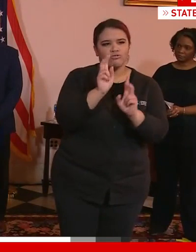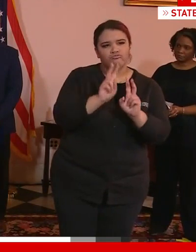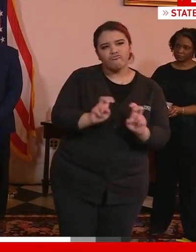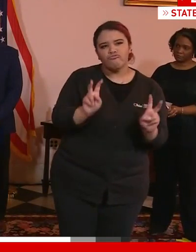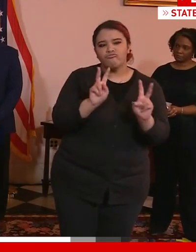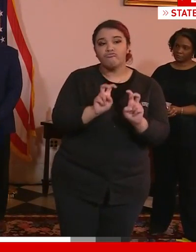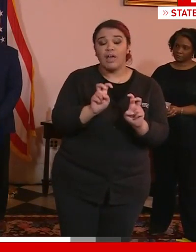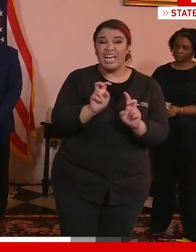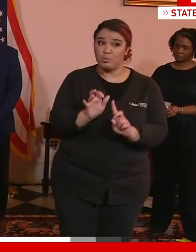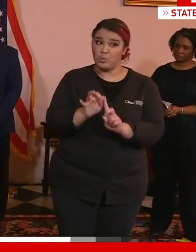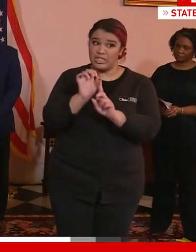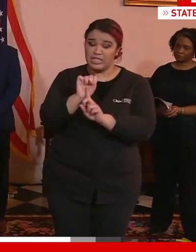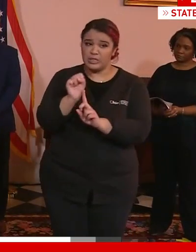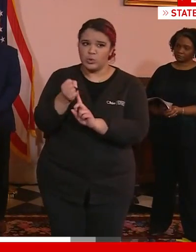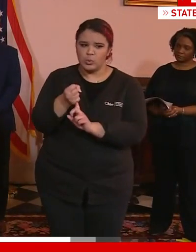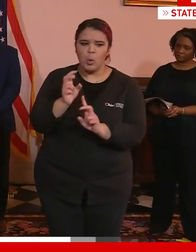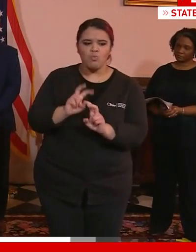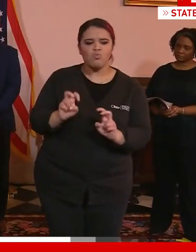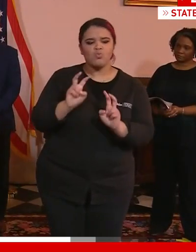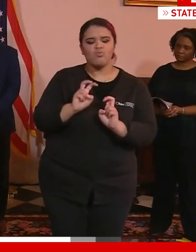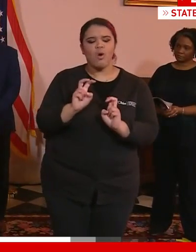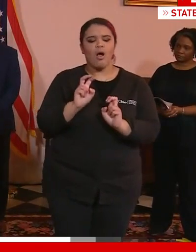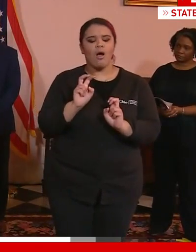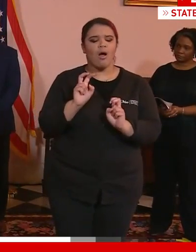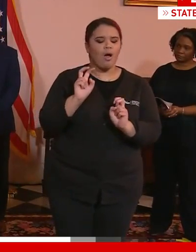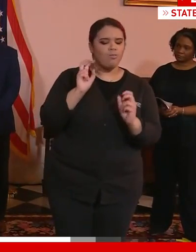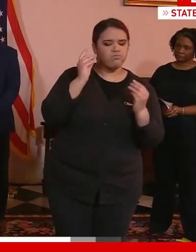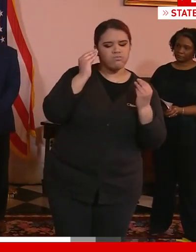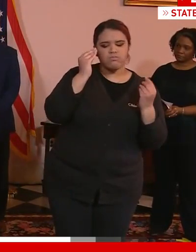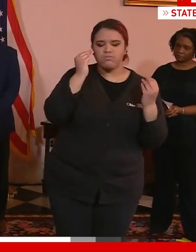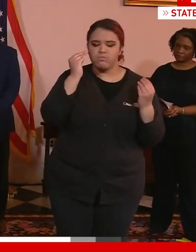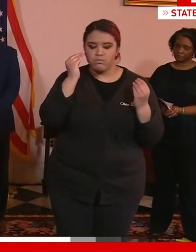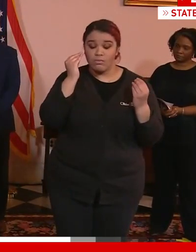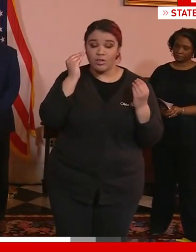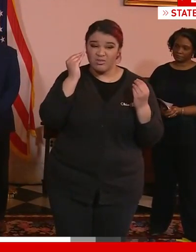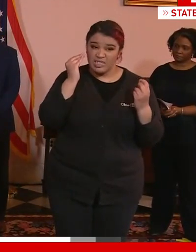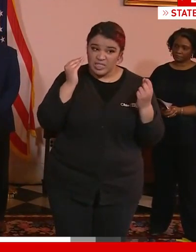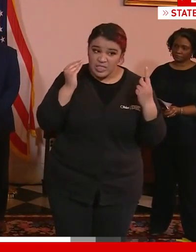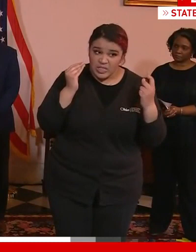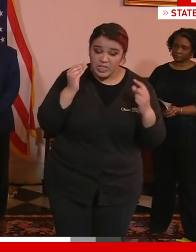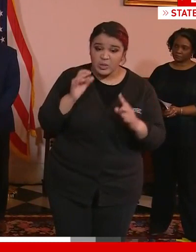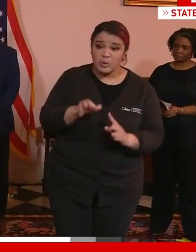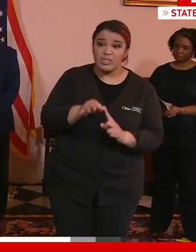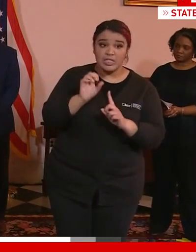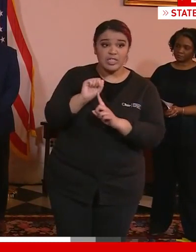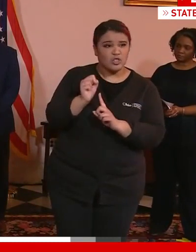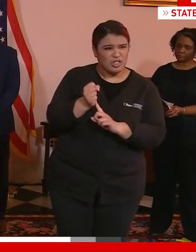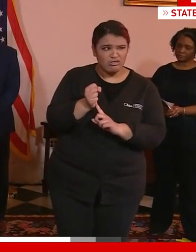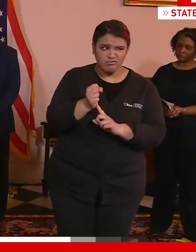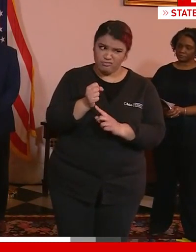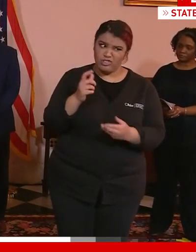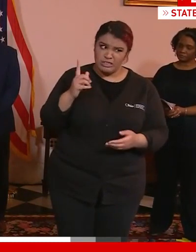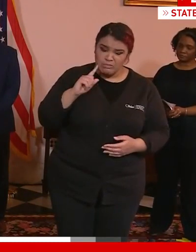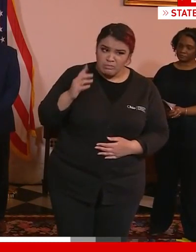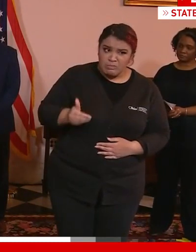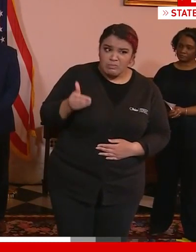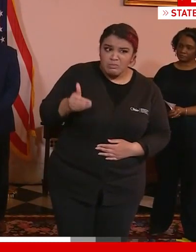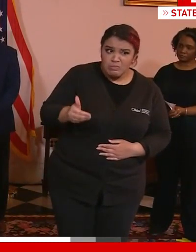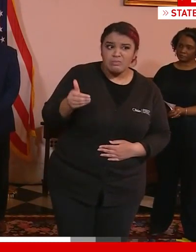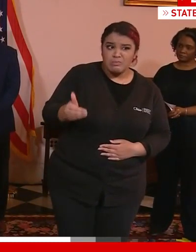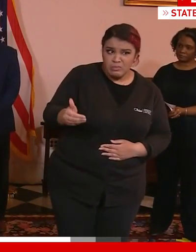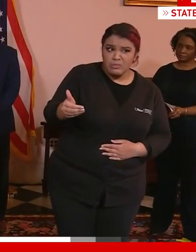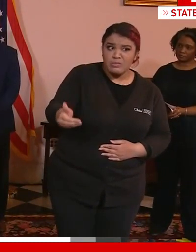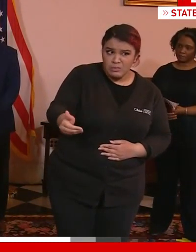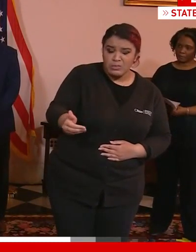about reading the local media from time to time, unique situations pop up somewhat regularly. It wasn't that long ago that